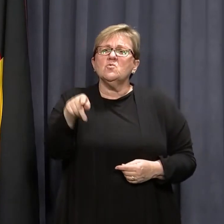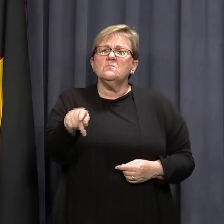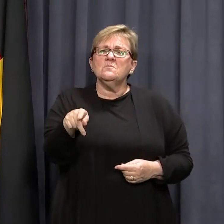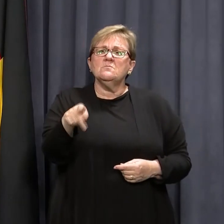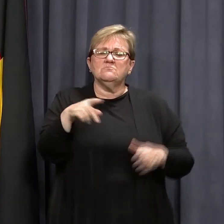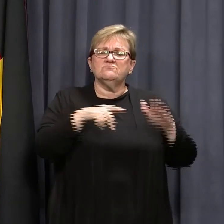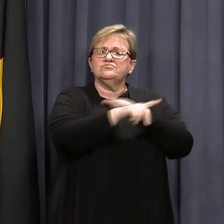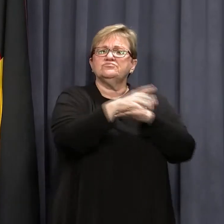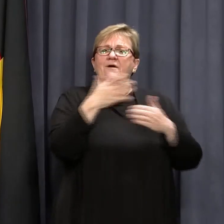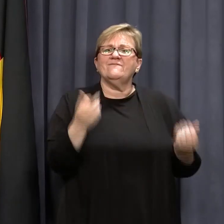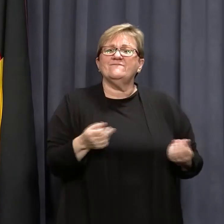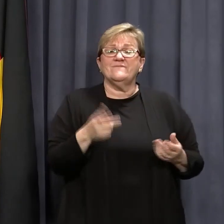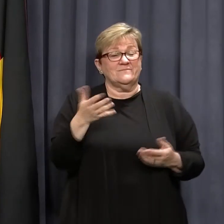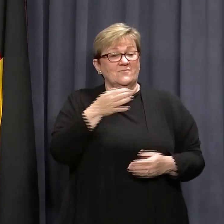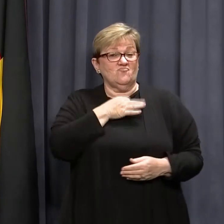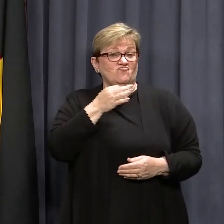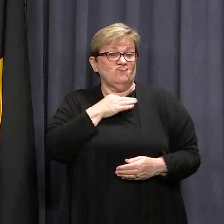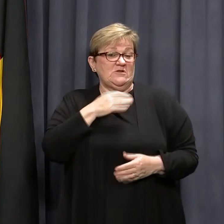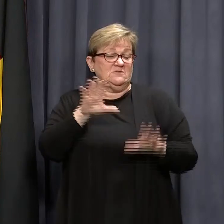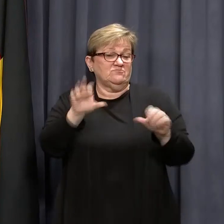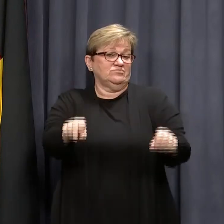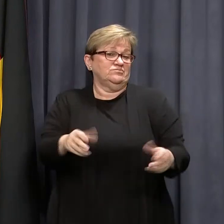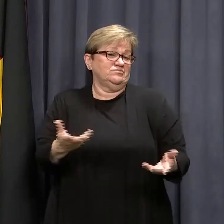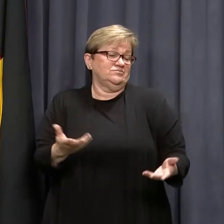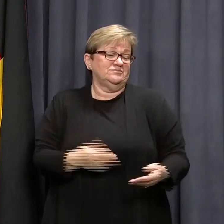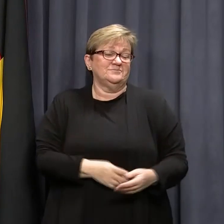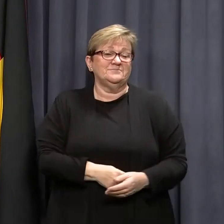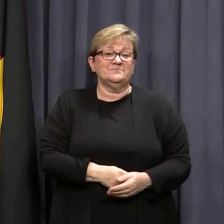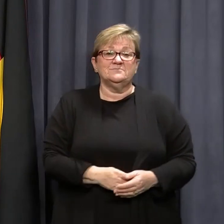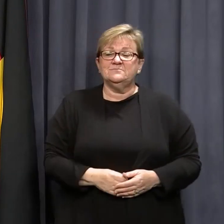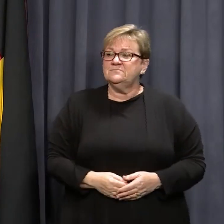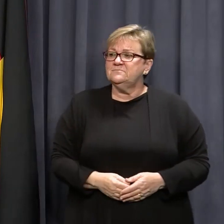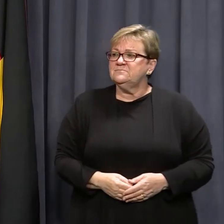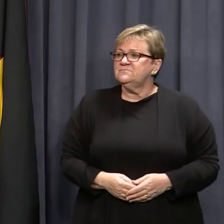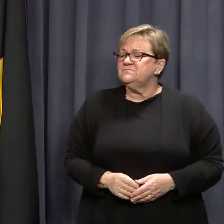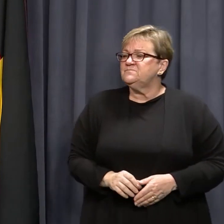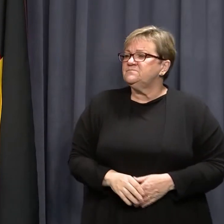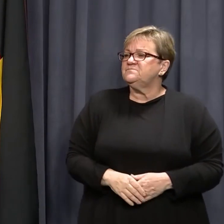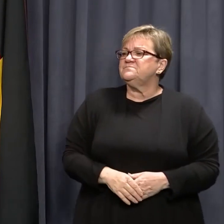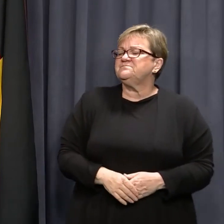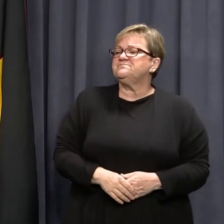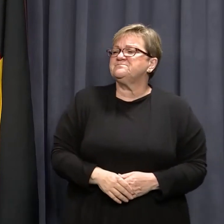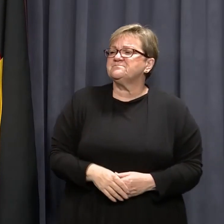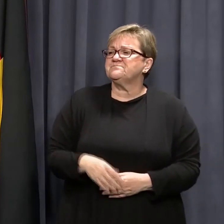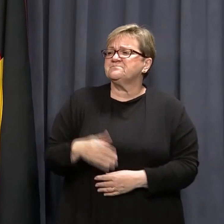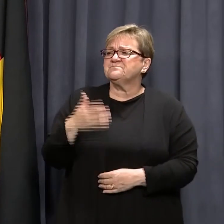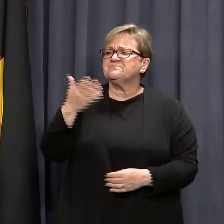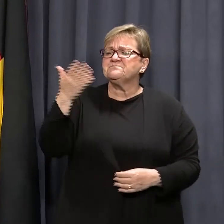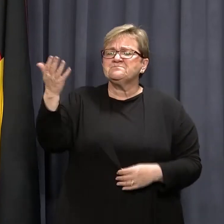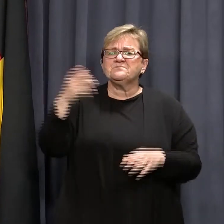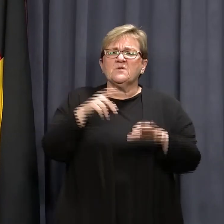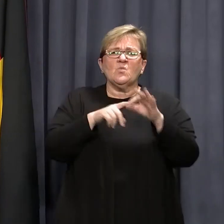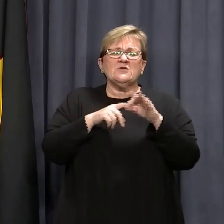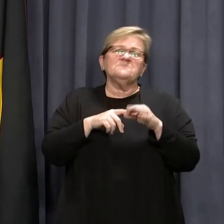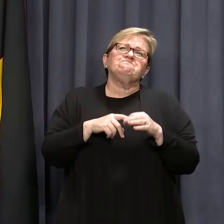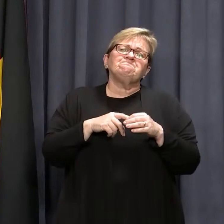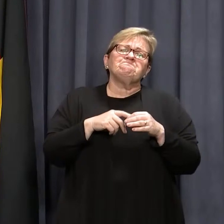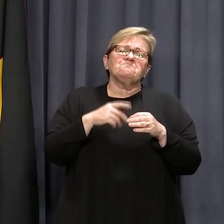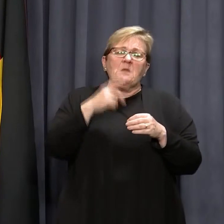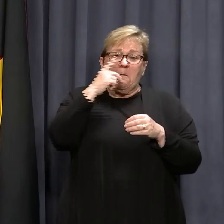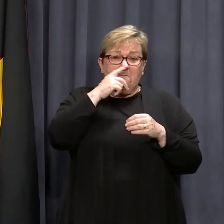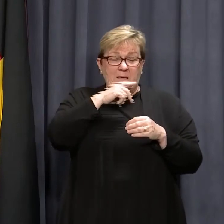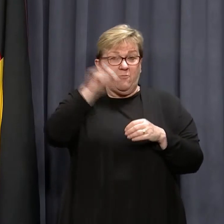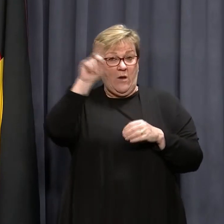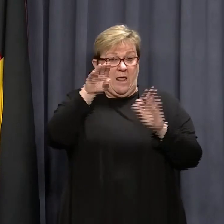complying with directions. They run the risk of being arrested. And how does compliance compare with, say, a year ago when we're in